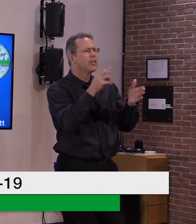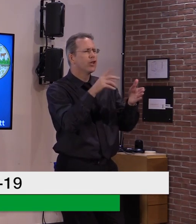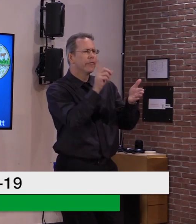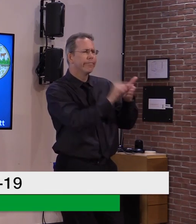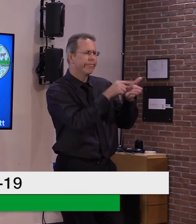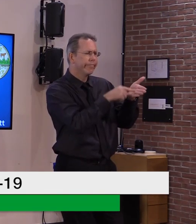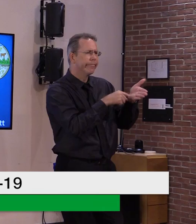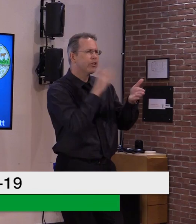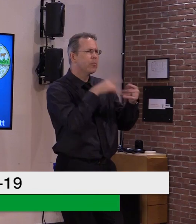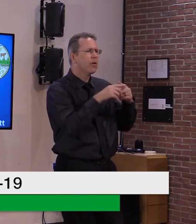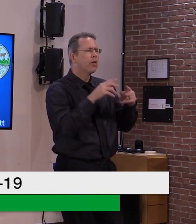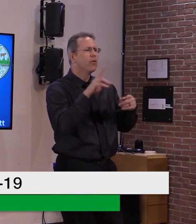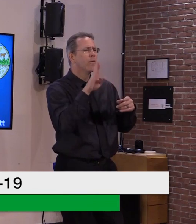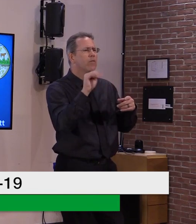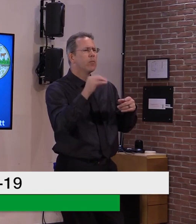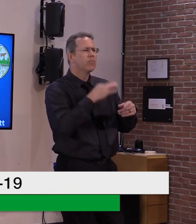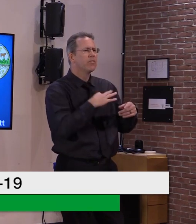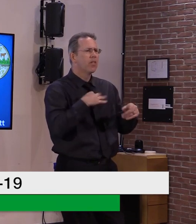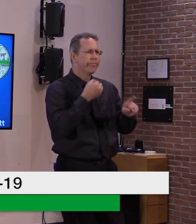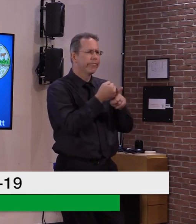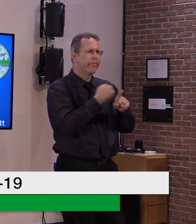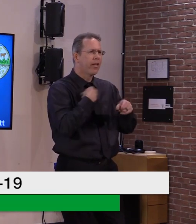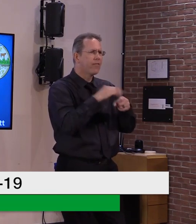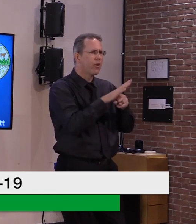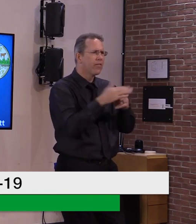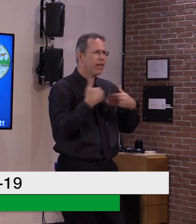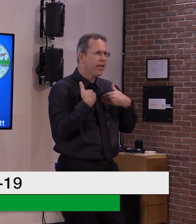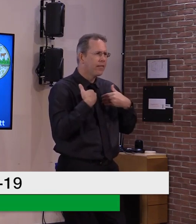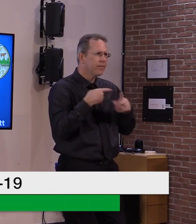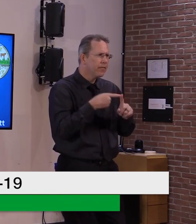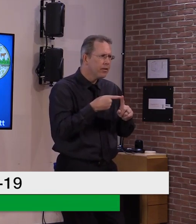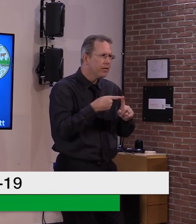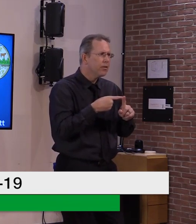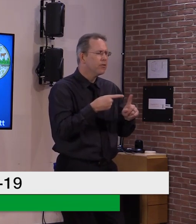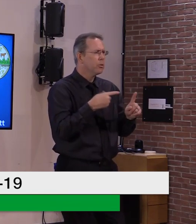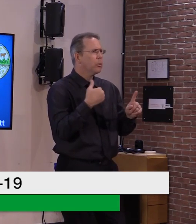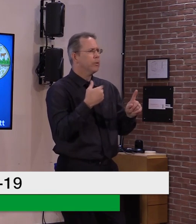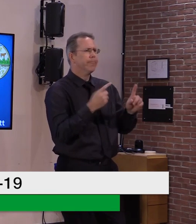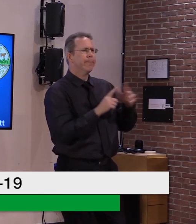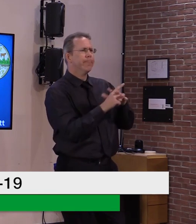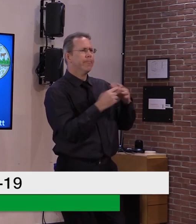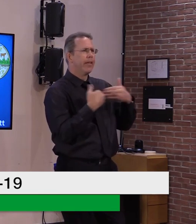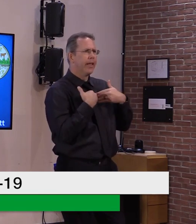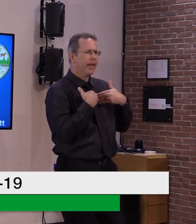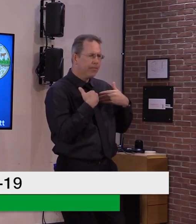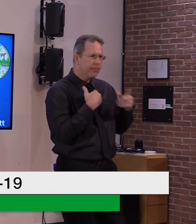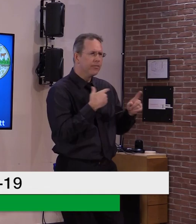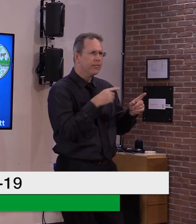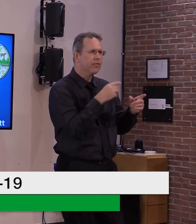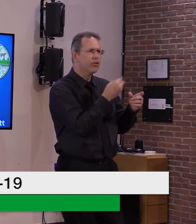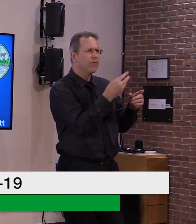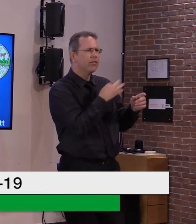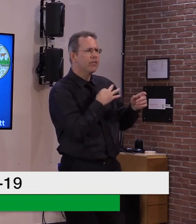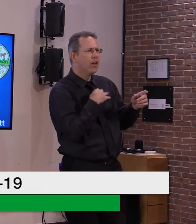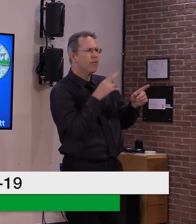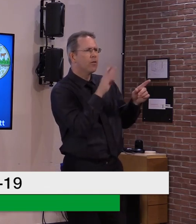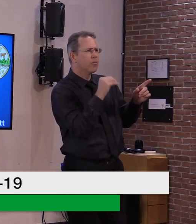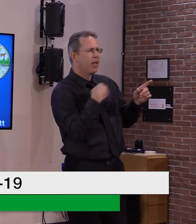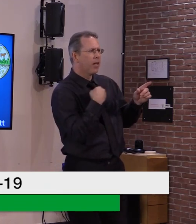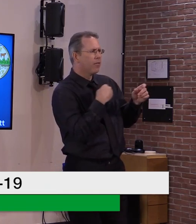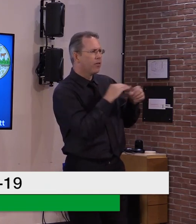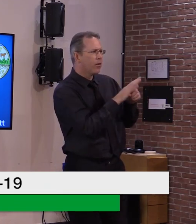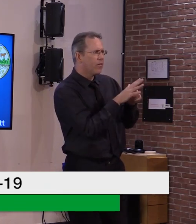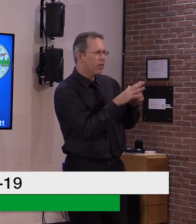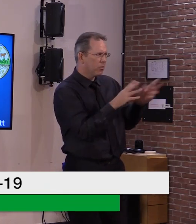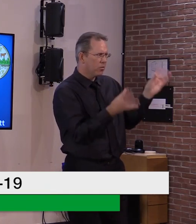79 positive cases among staff at uvm medical center um i know that number as of yesterday i